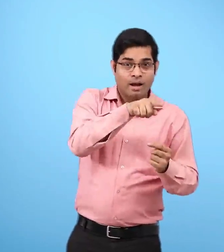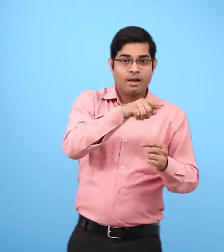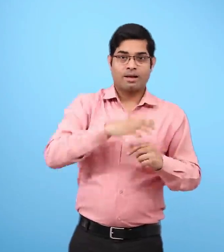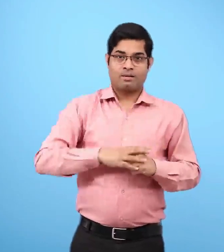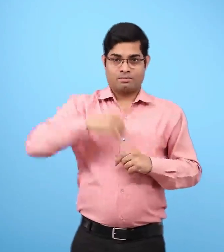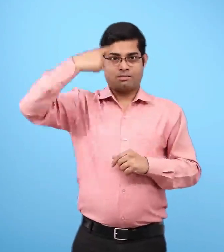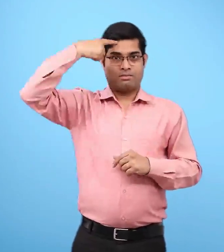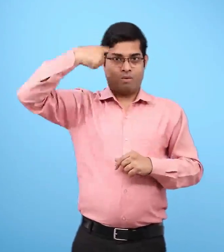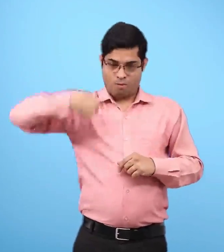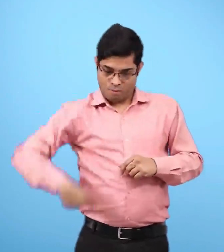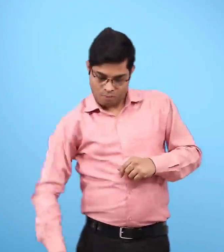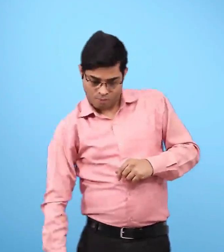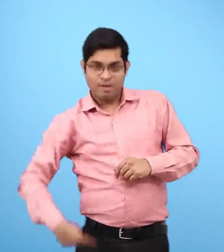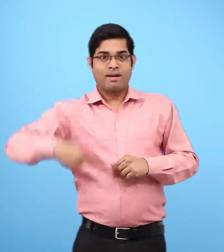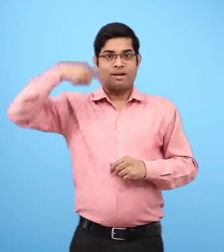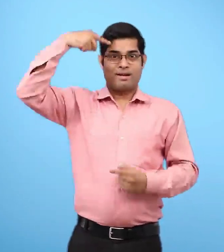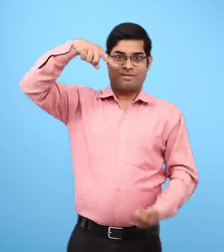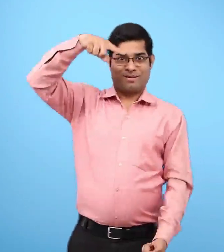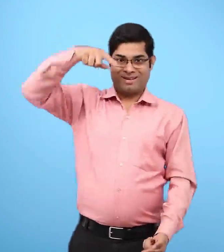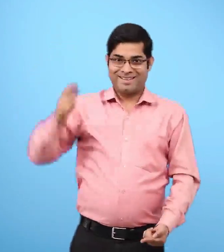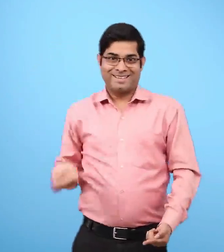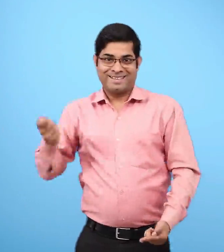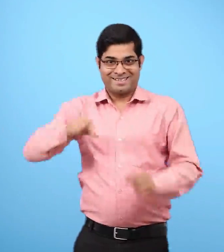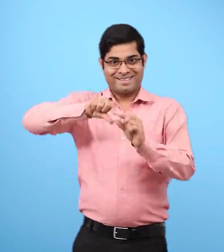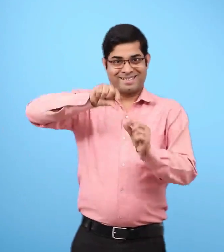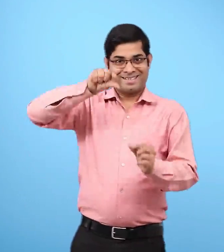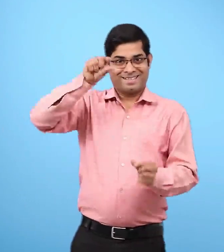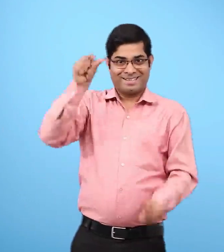Stick 1 is little longer than you.